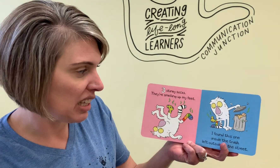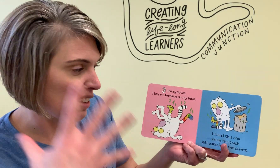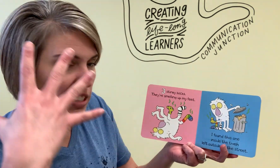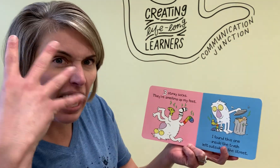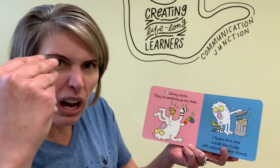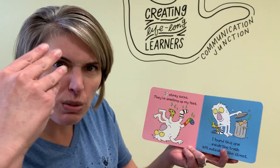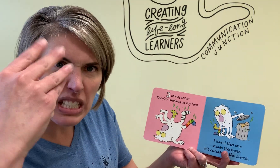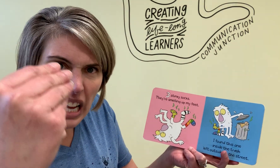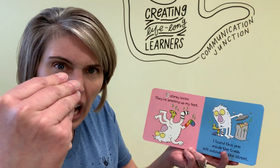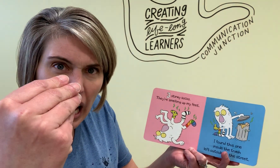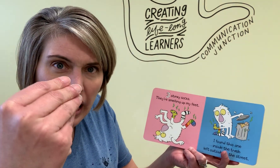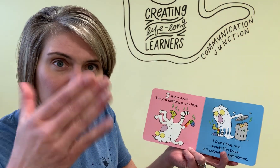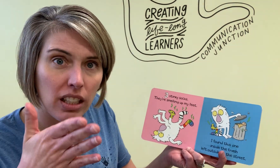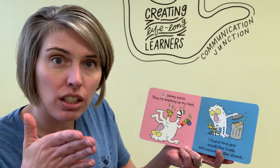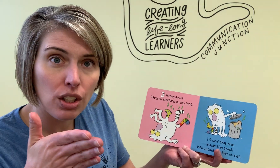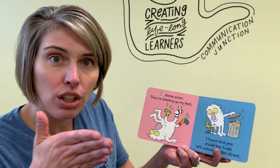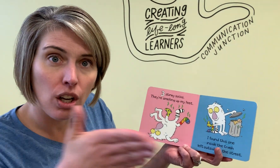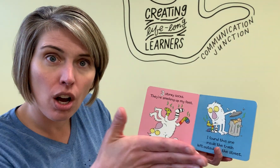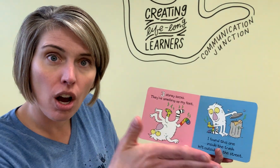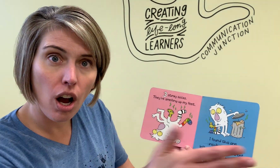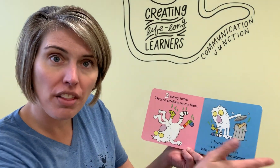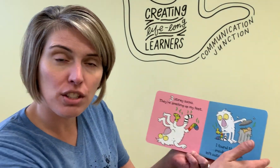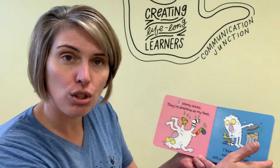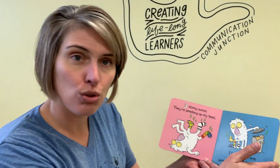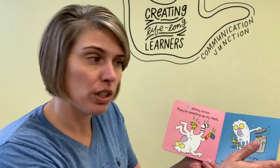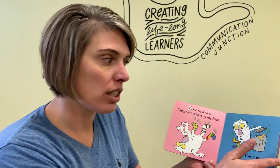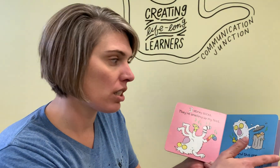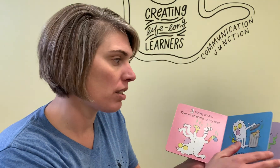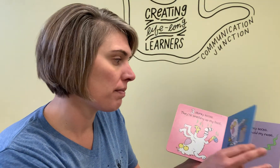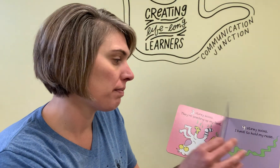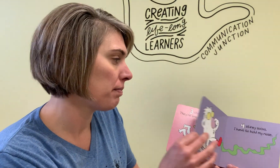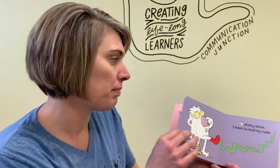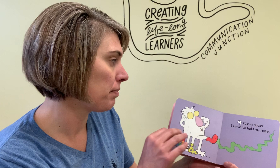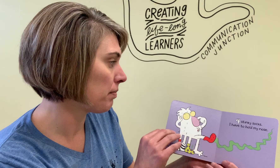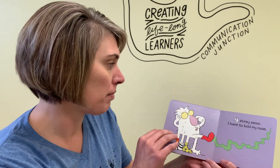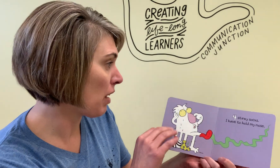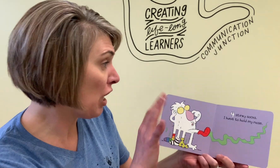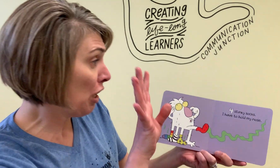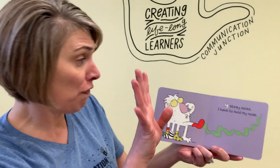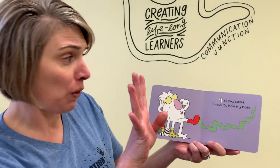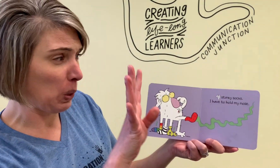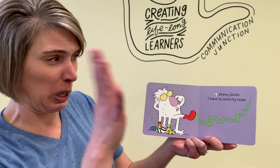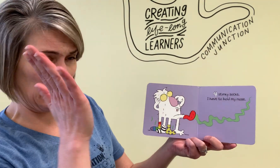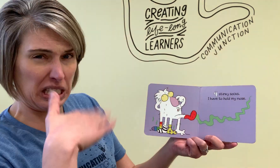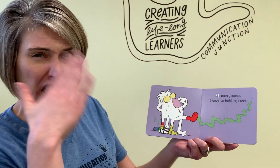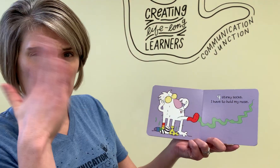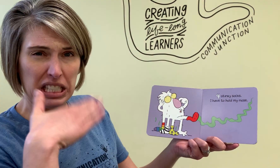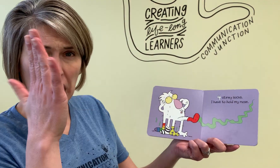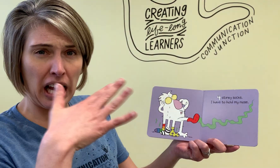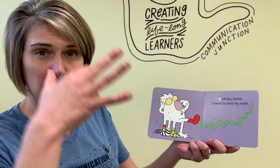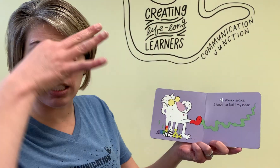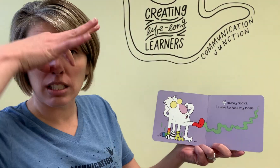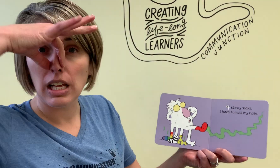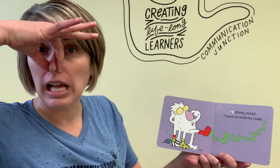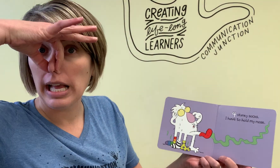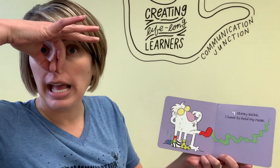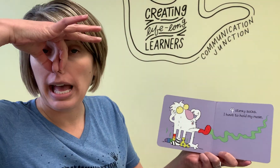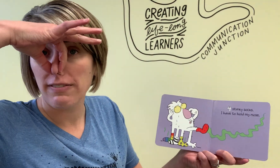left outside on the street. 4 stinky socks. I have